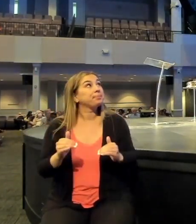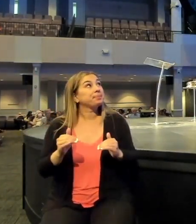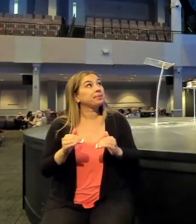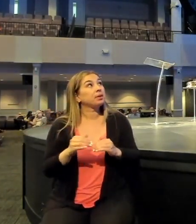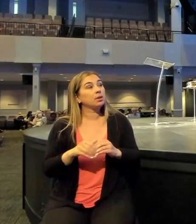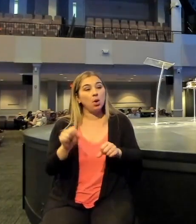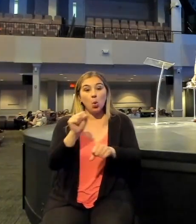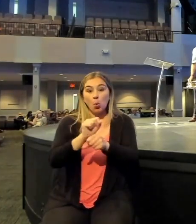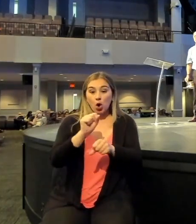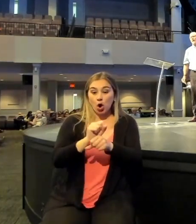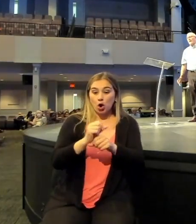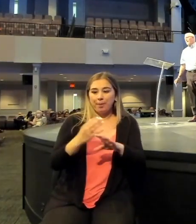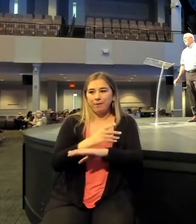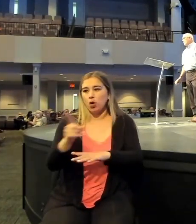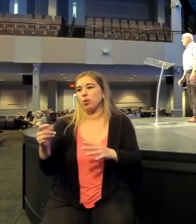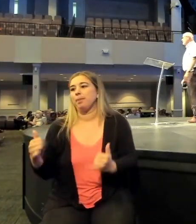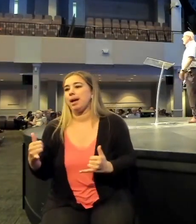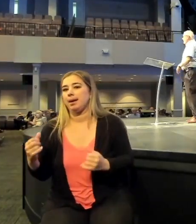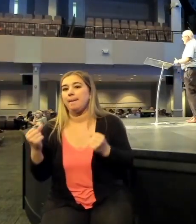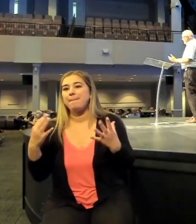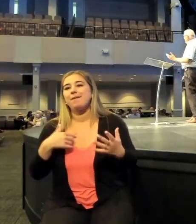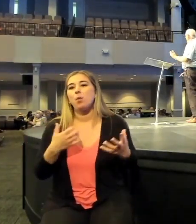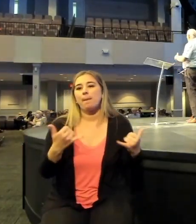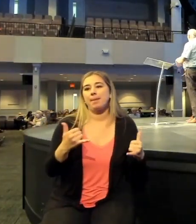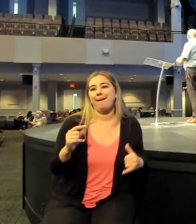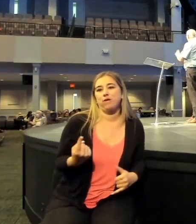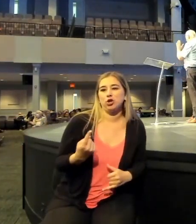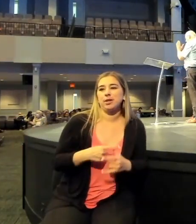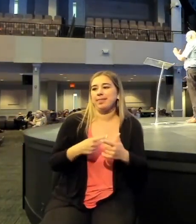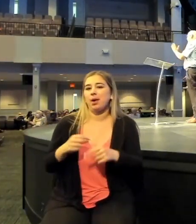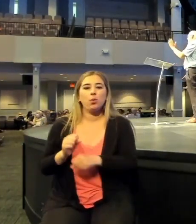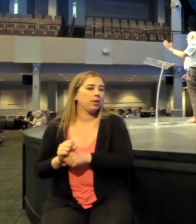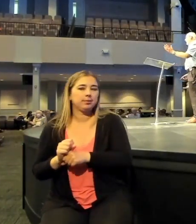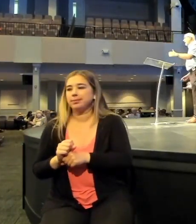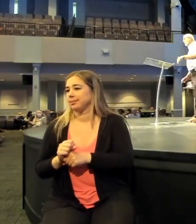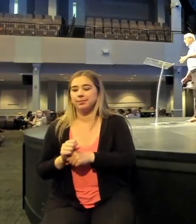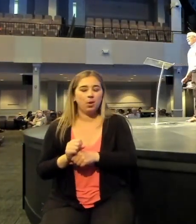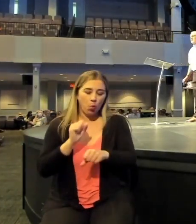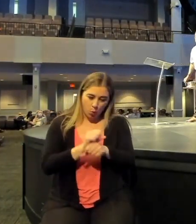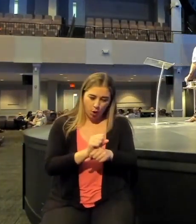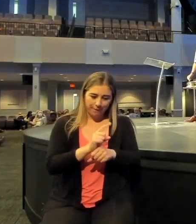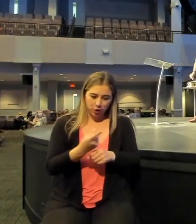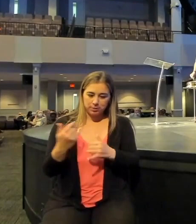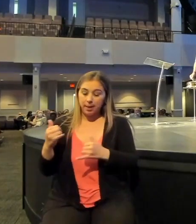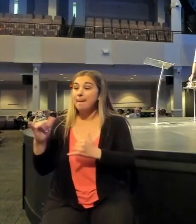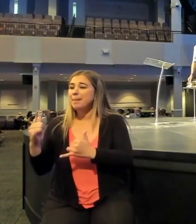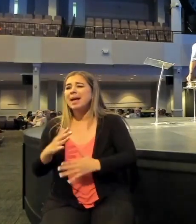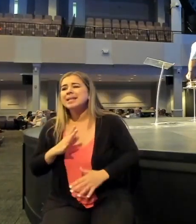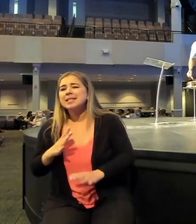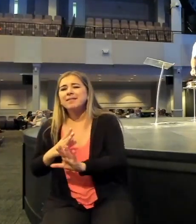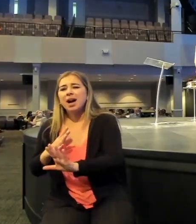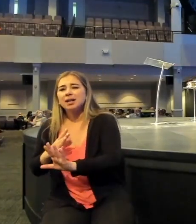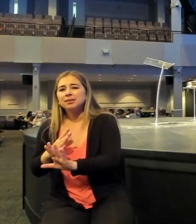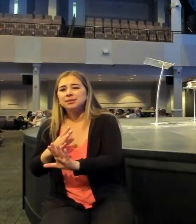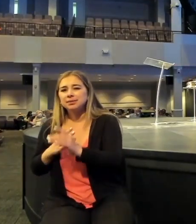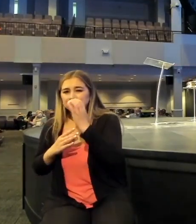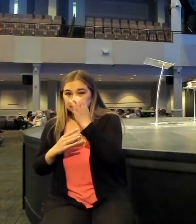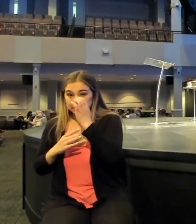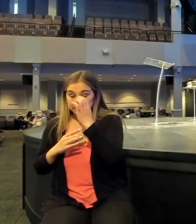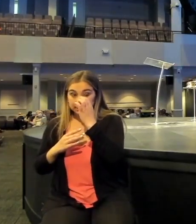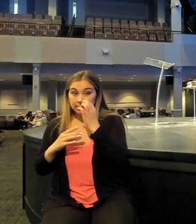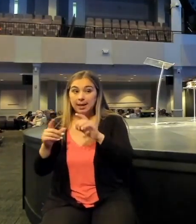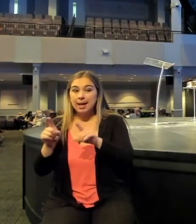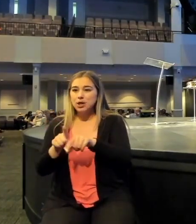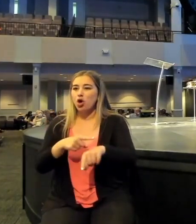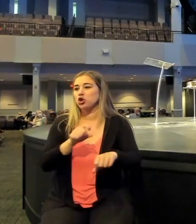to work before you play. Most of us want to play before we work. No, work before you play. Play's okay as